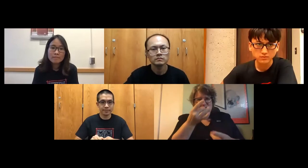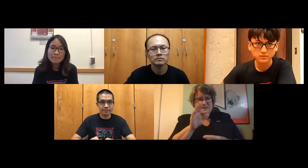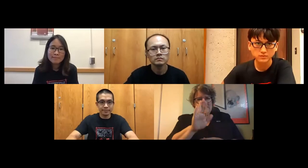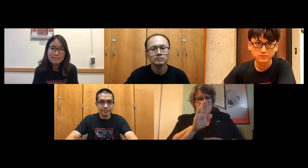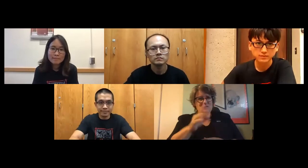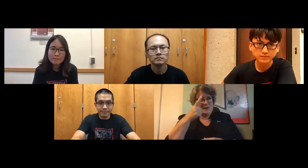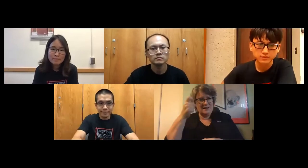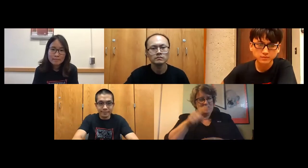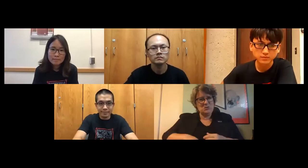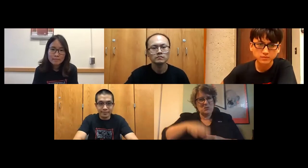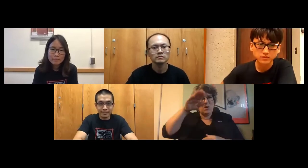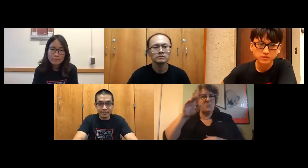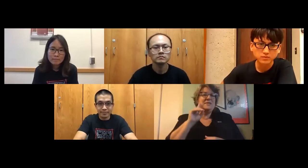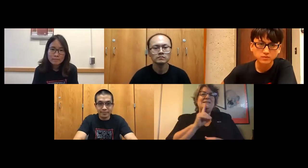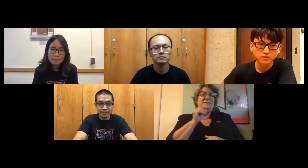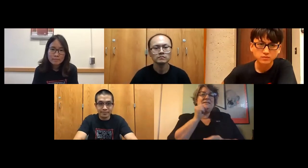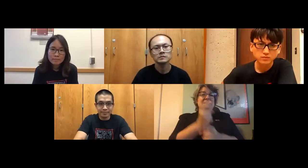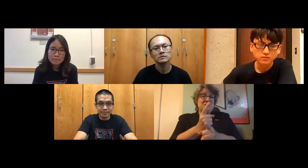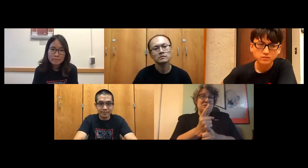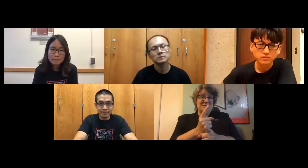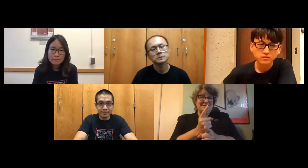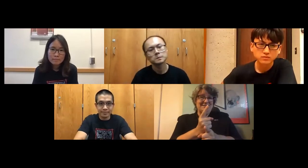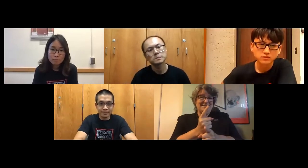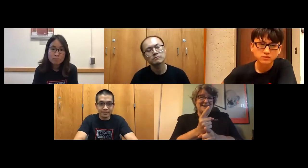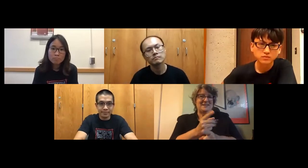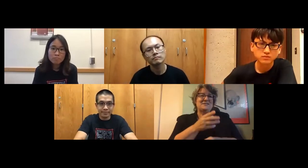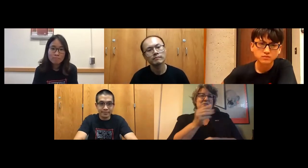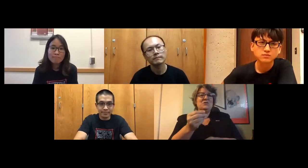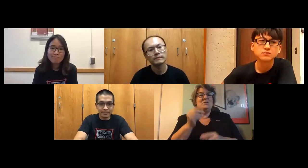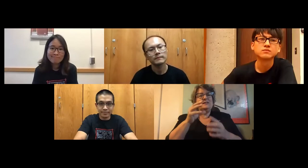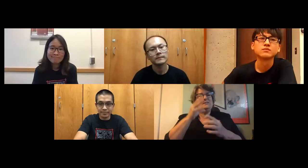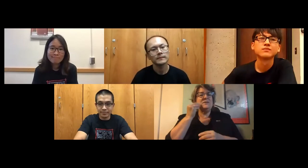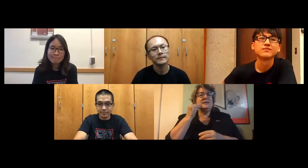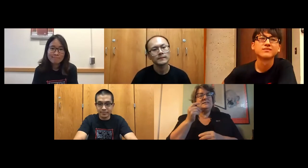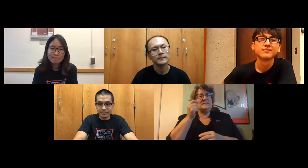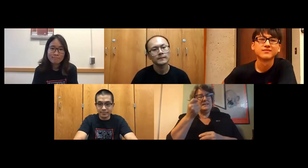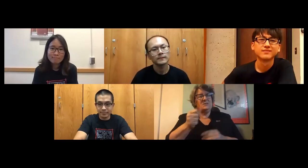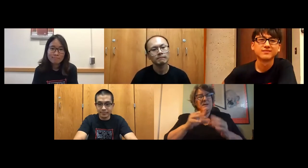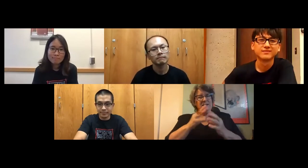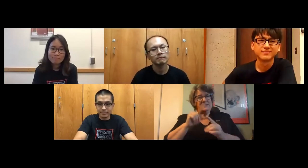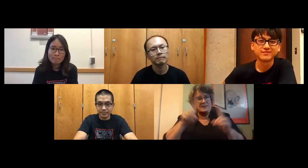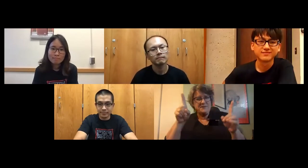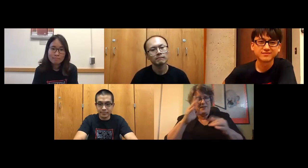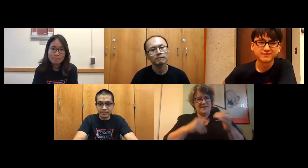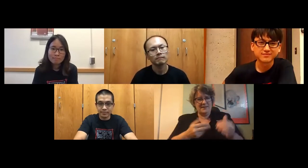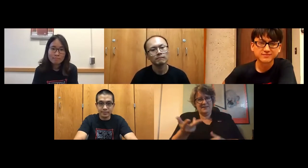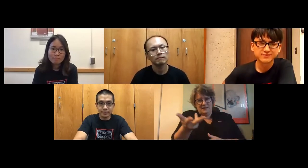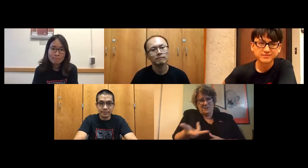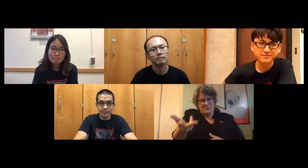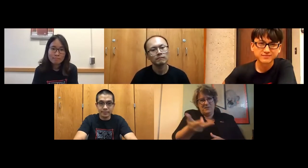in yours because you grew up with a deaf sister. So your experience is a little bit different than the